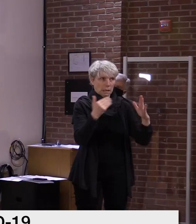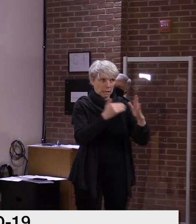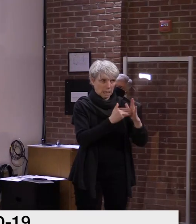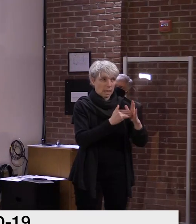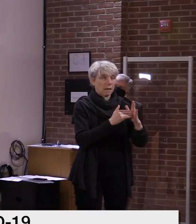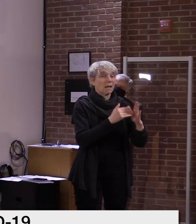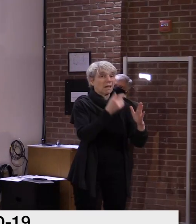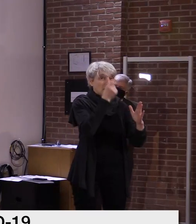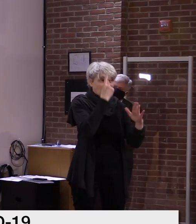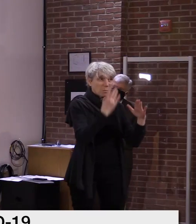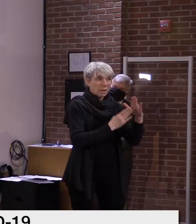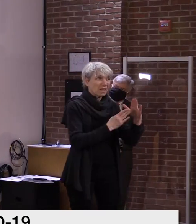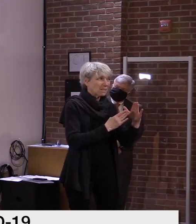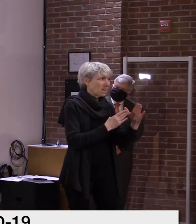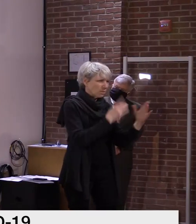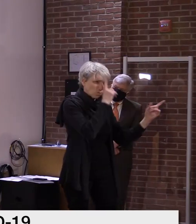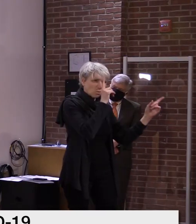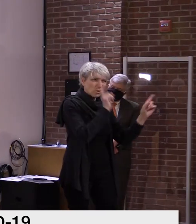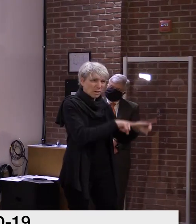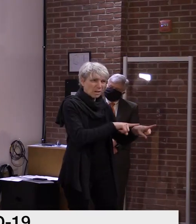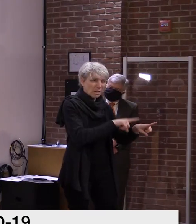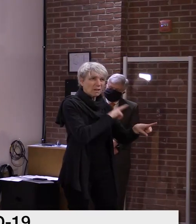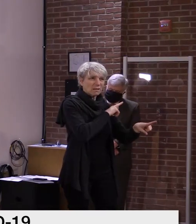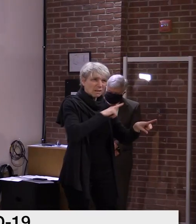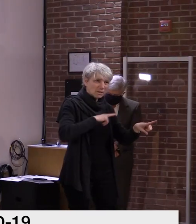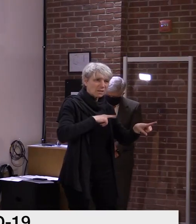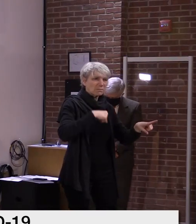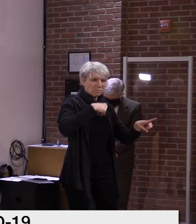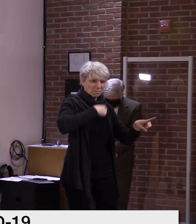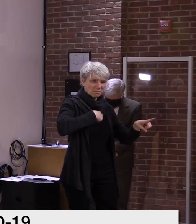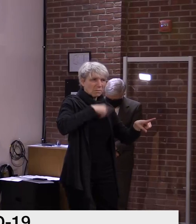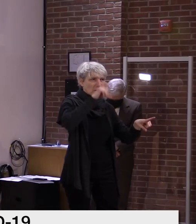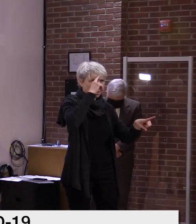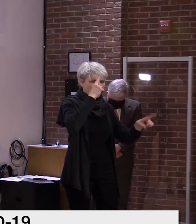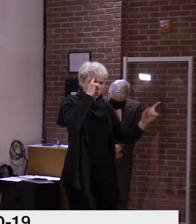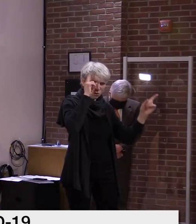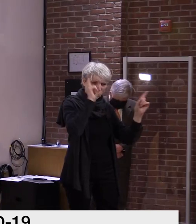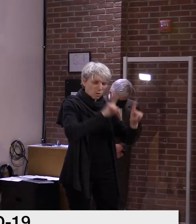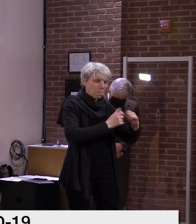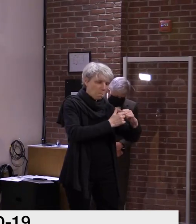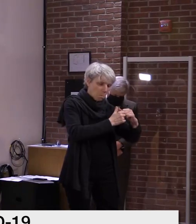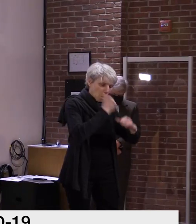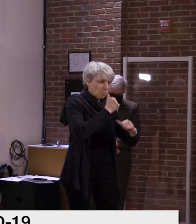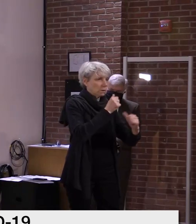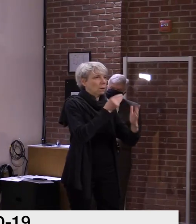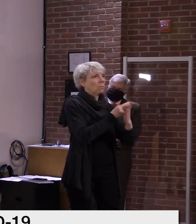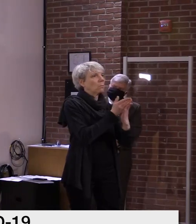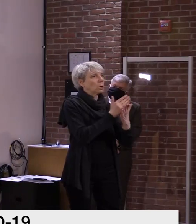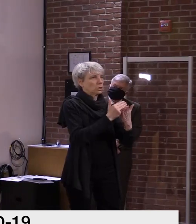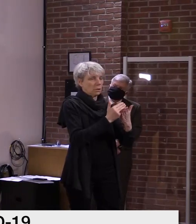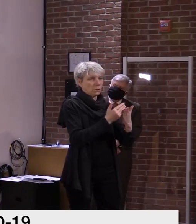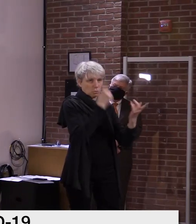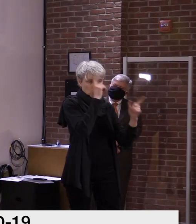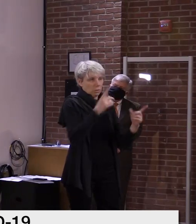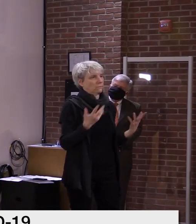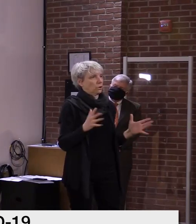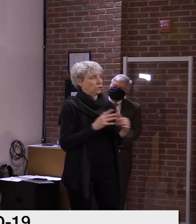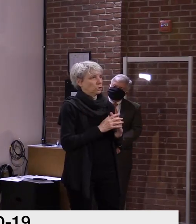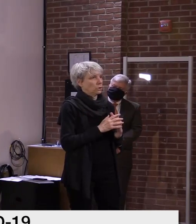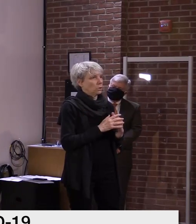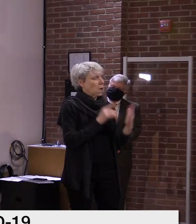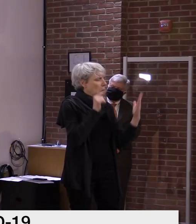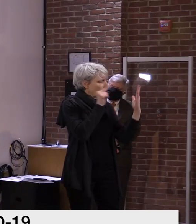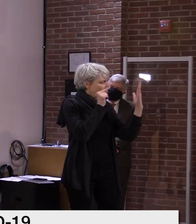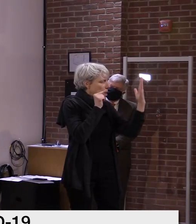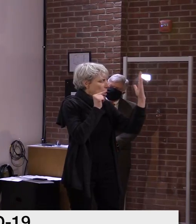agree on a lot of the provisions within the budget. There's not a lot in there that we have